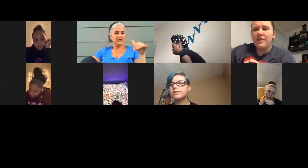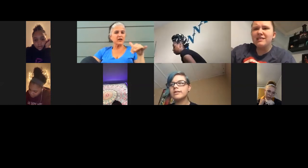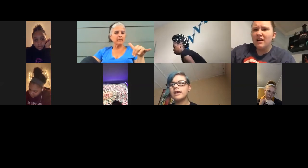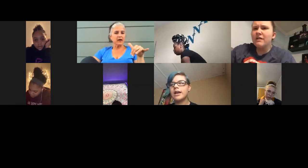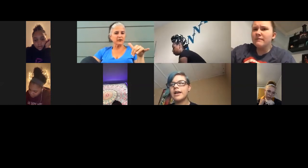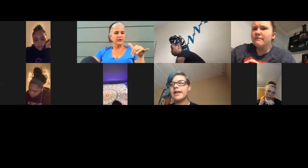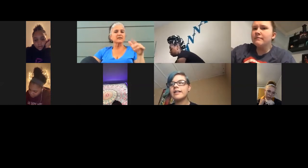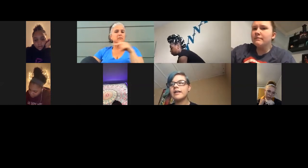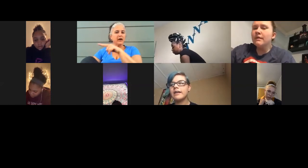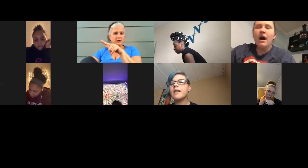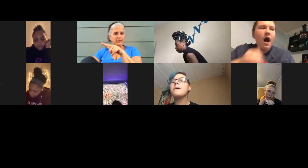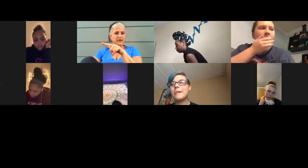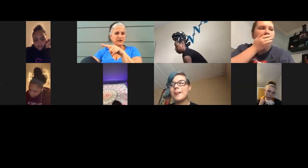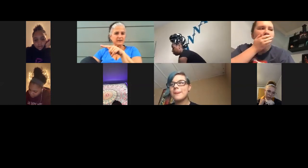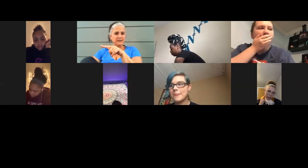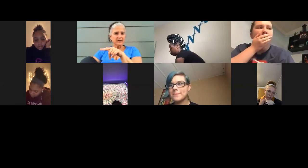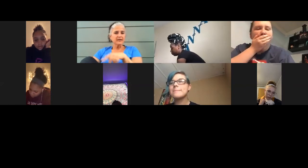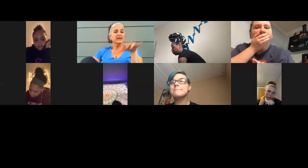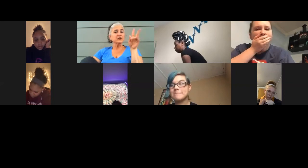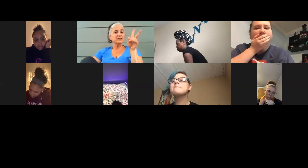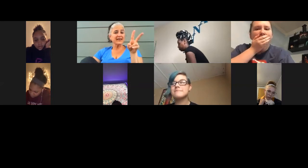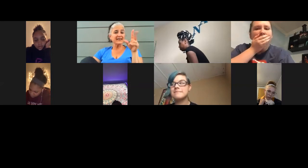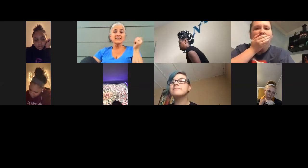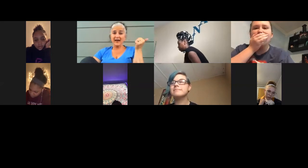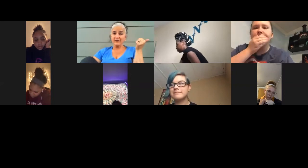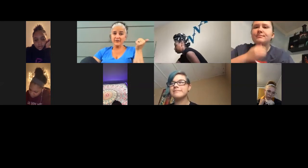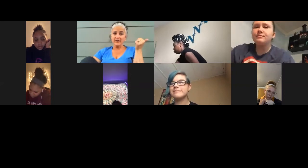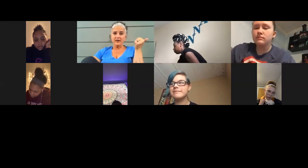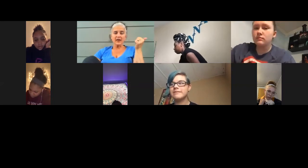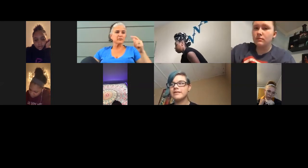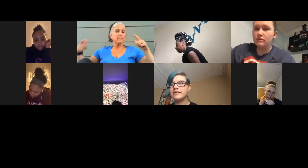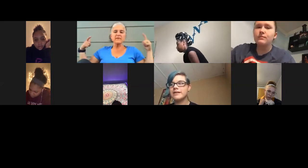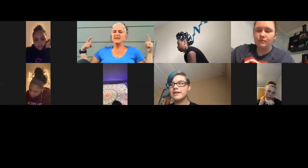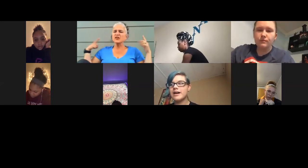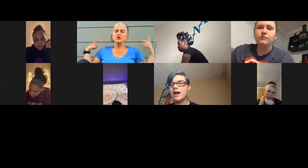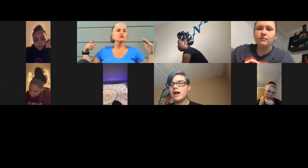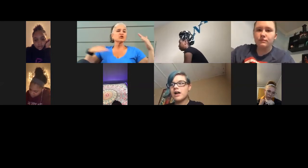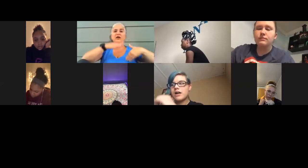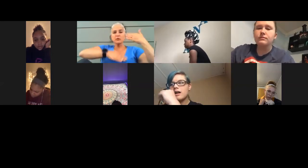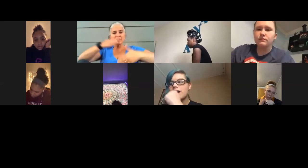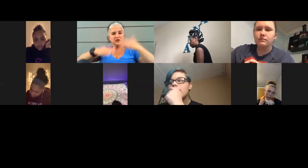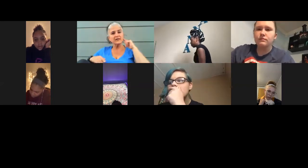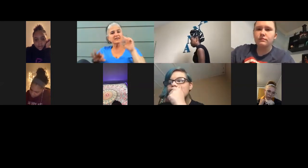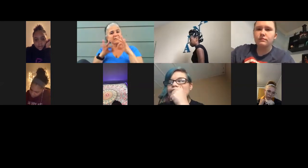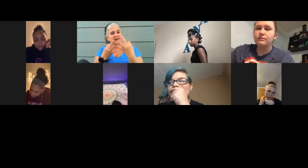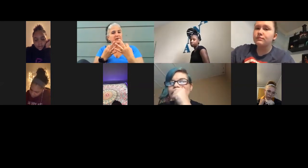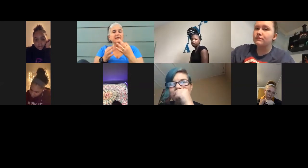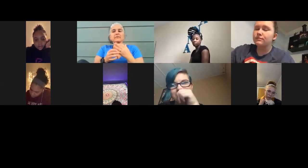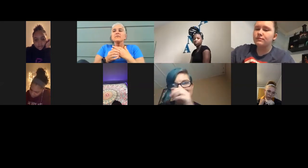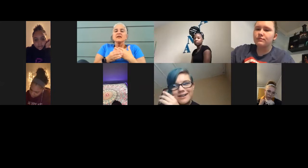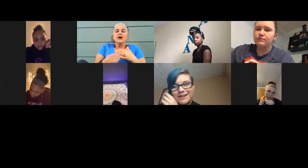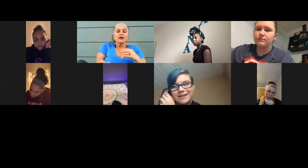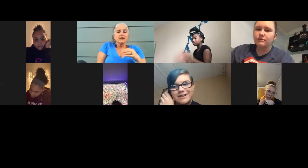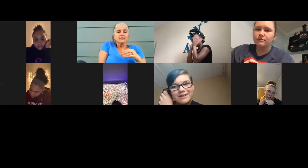and then America's Top Model is the model competition. He took he's deaf, comes from a big, huge, generationally deaf